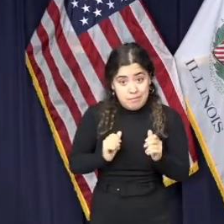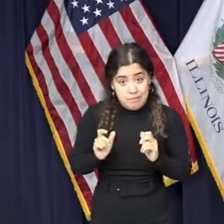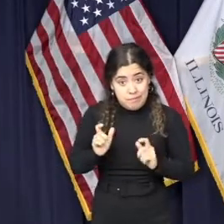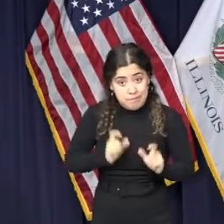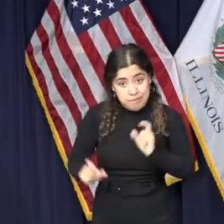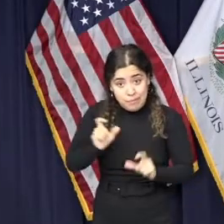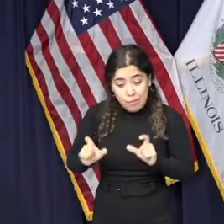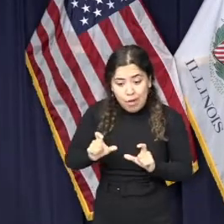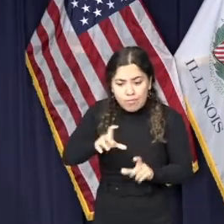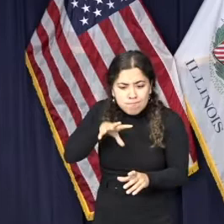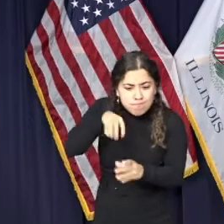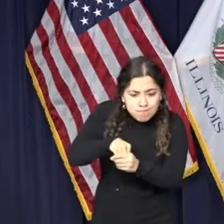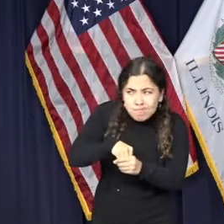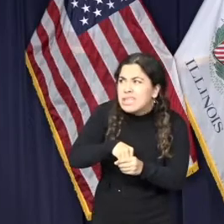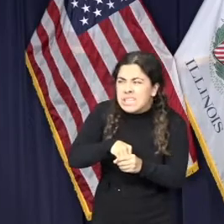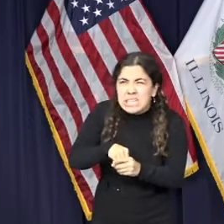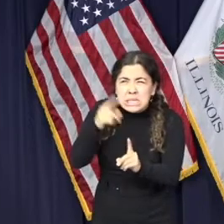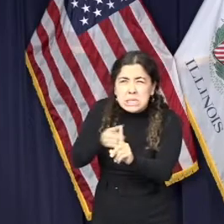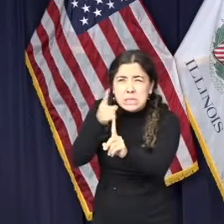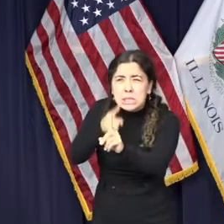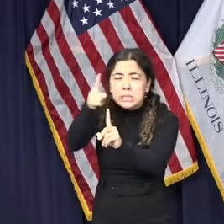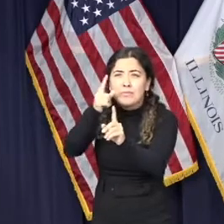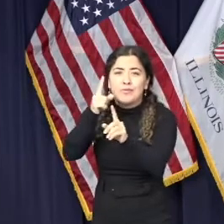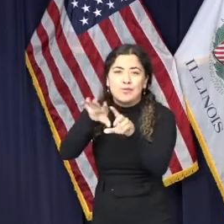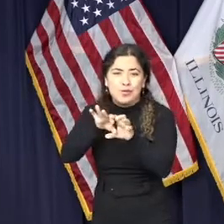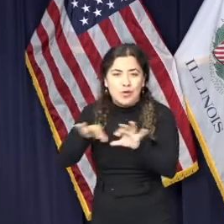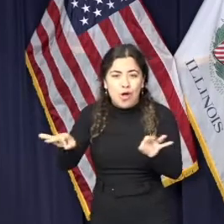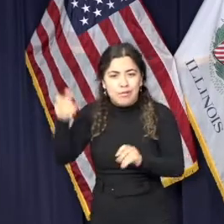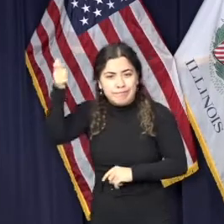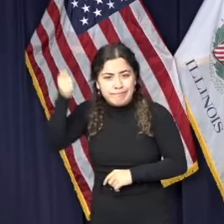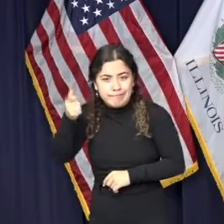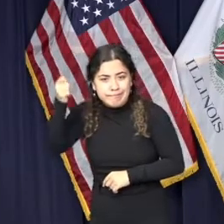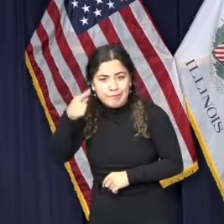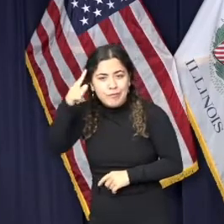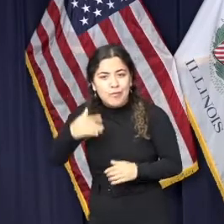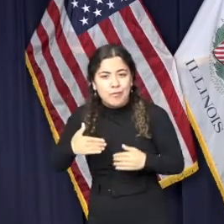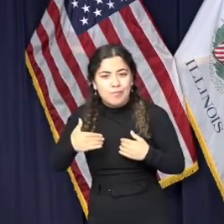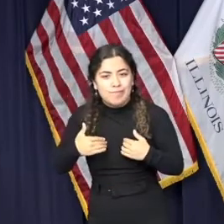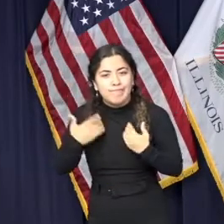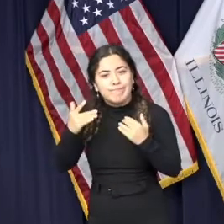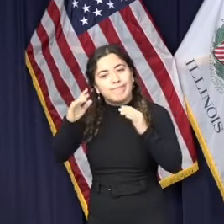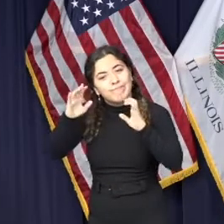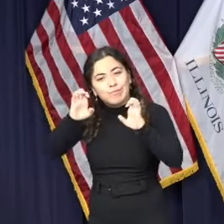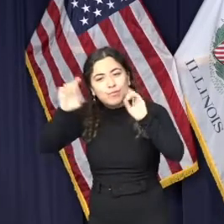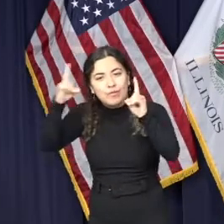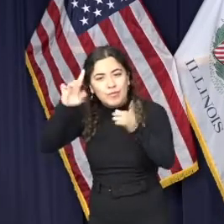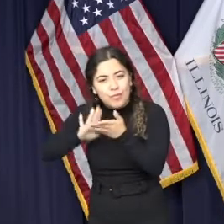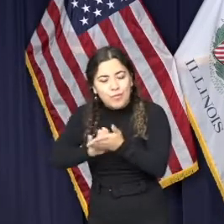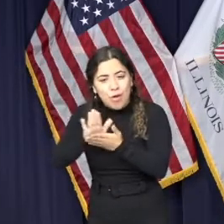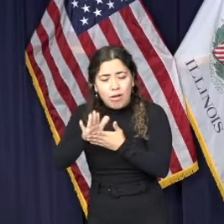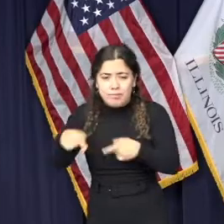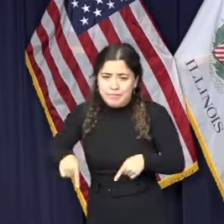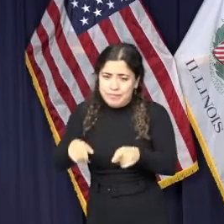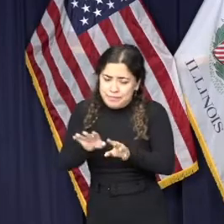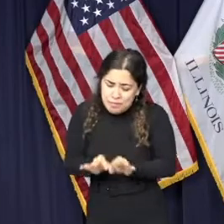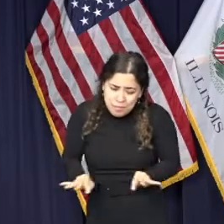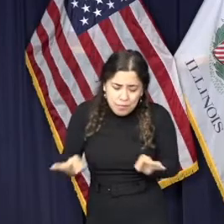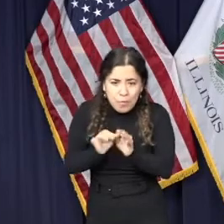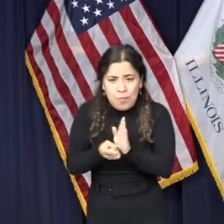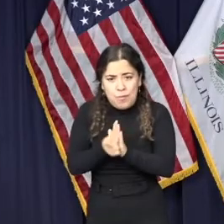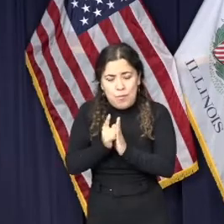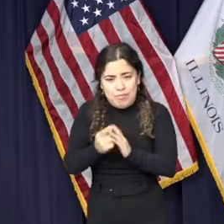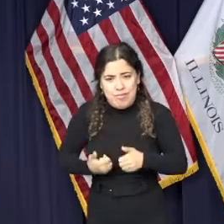their college education. These are incredibly important moments in the lives of our children and our